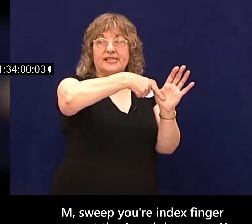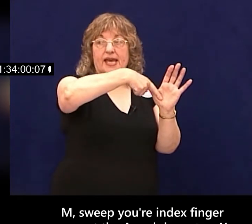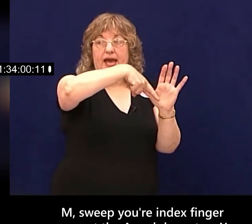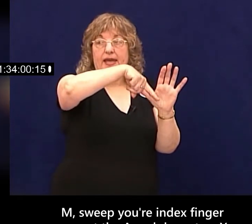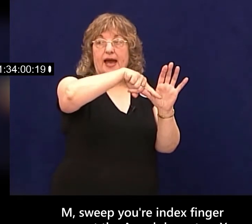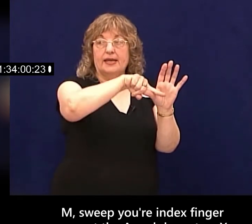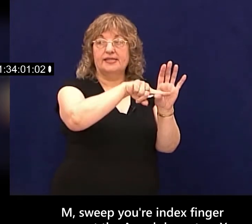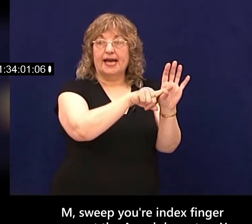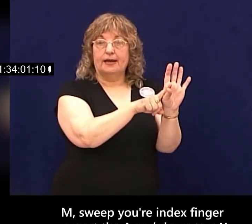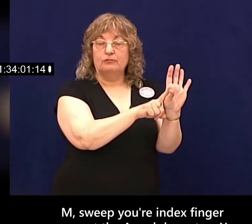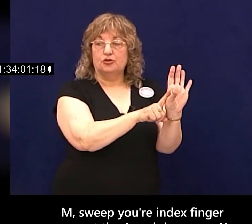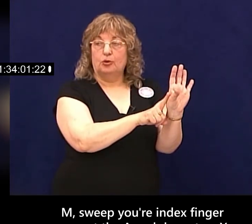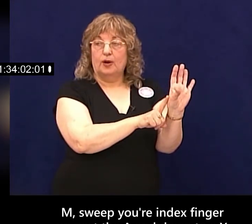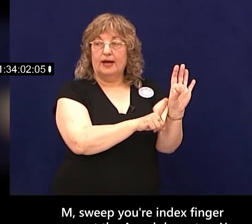the A and down to a Y.